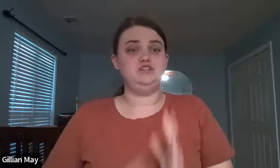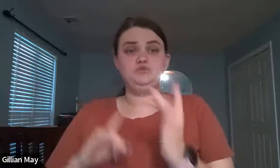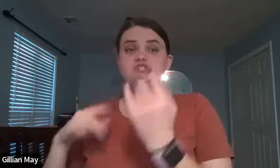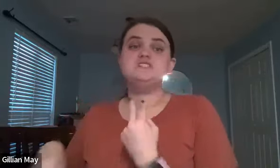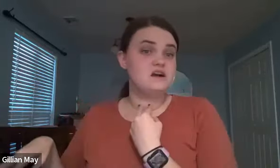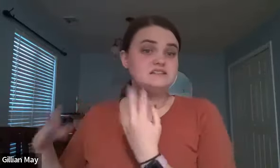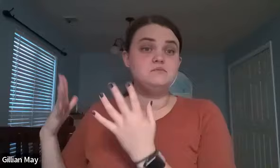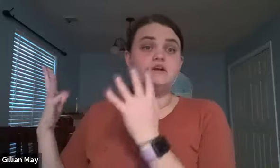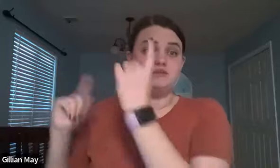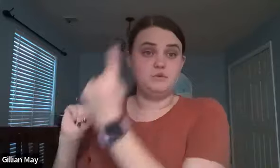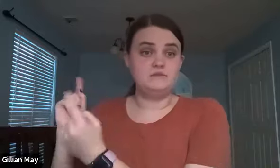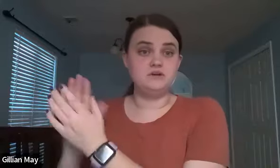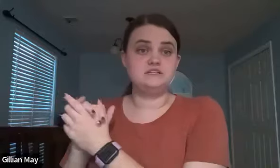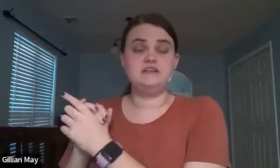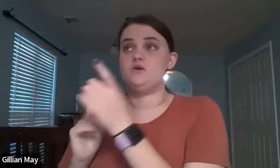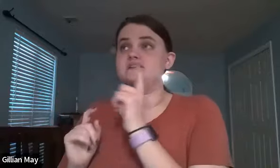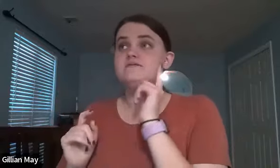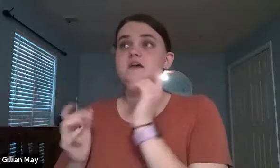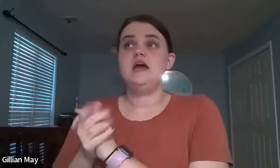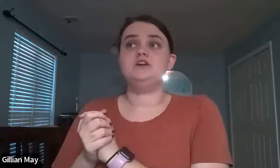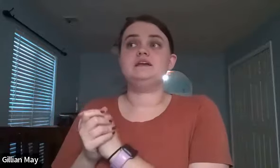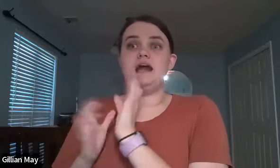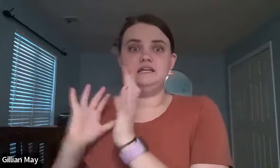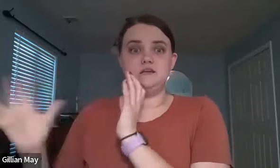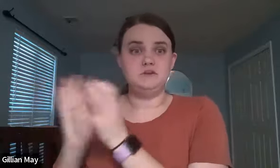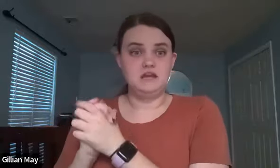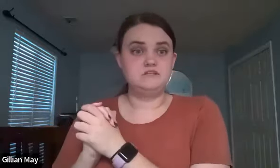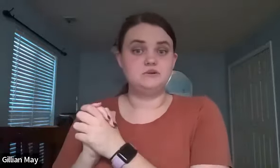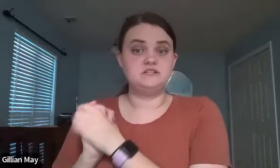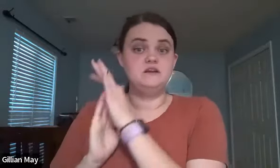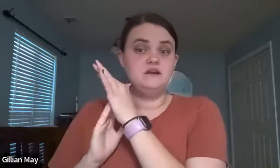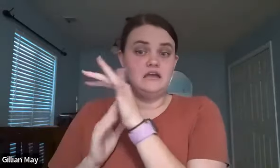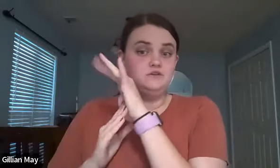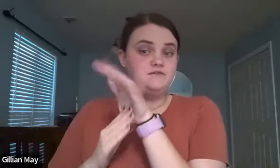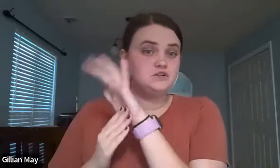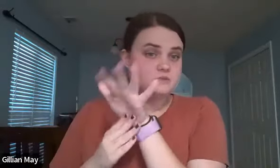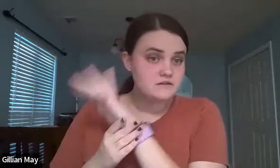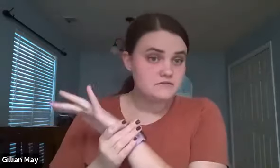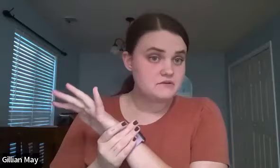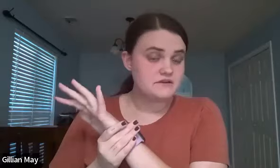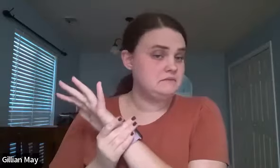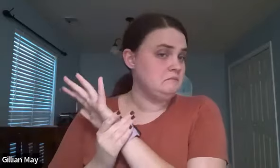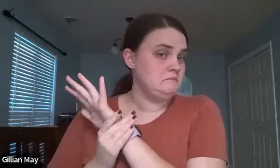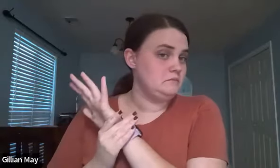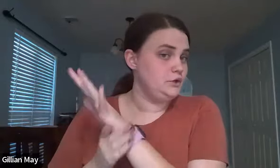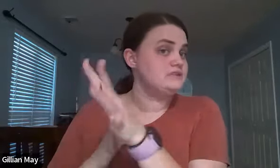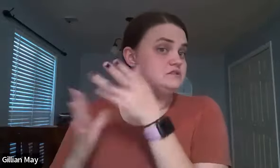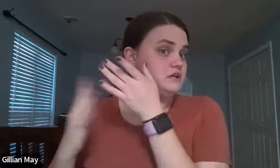you were stuck somewhere with one person and they were deaf and you're like, I need to communicate with this person. If you fingerspell everything, you can still get your